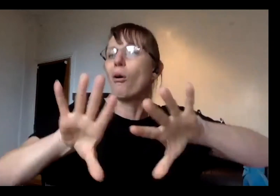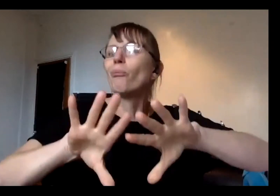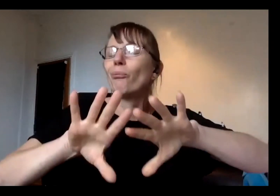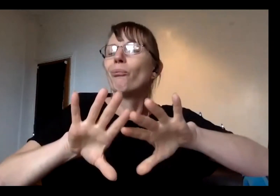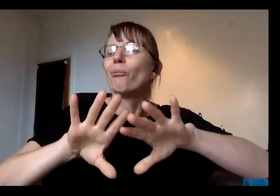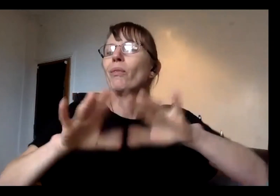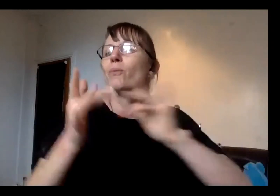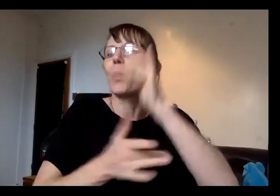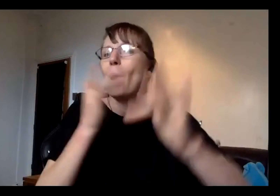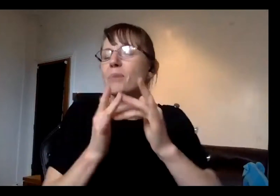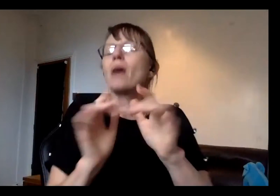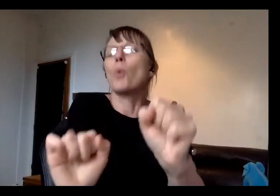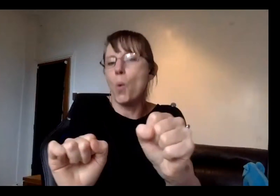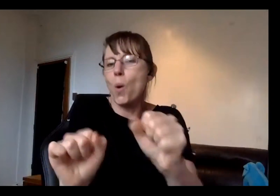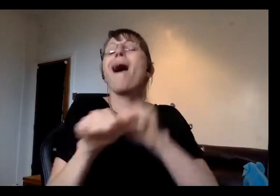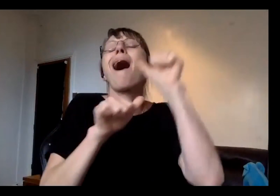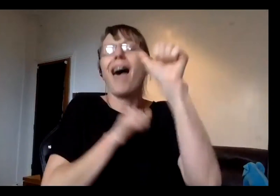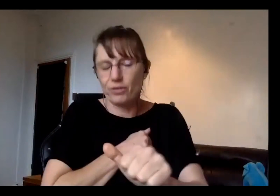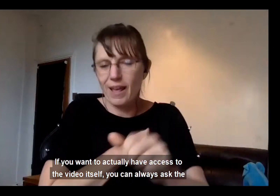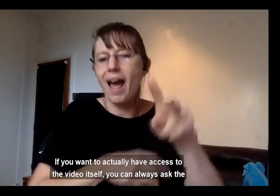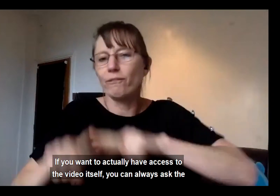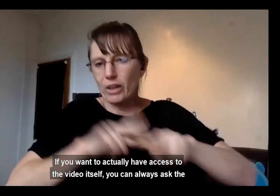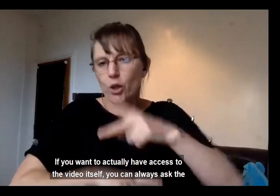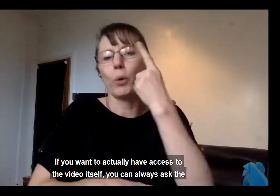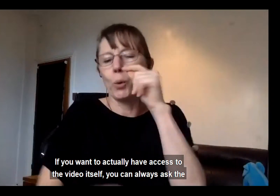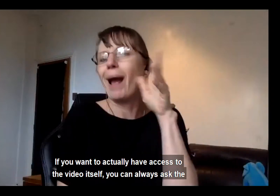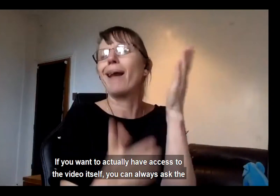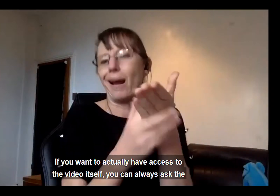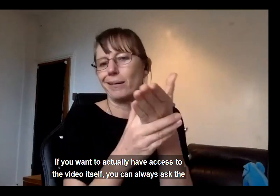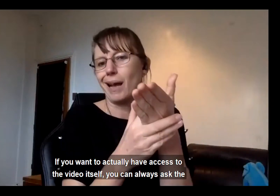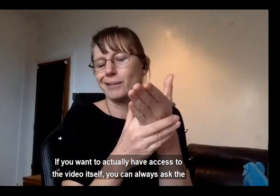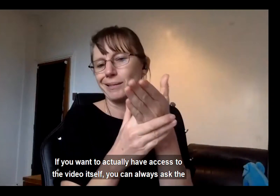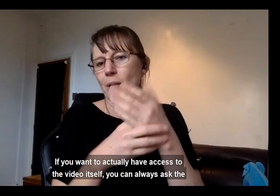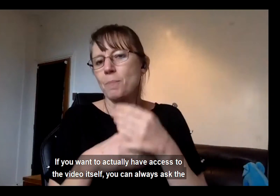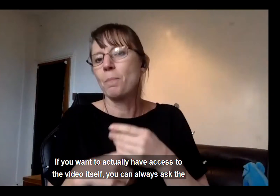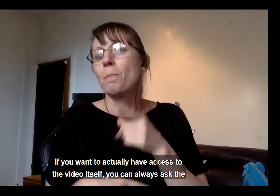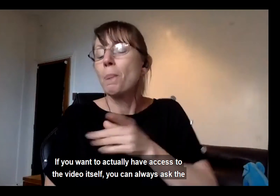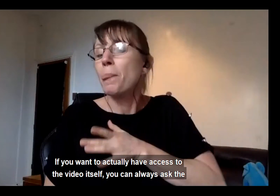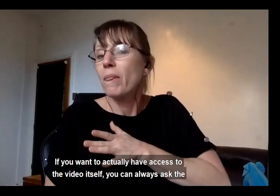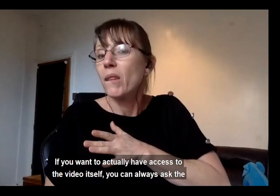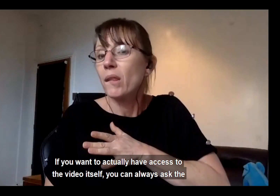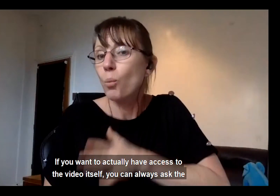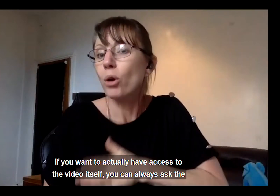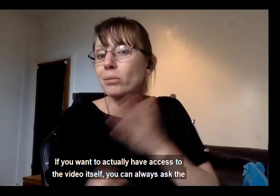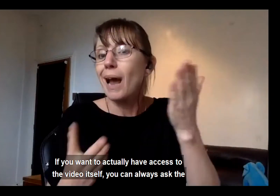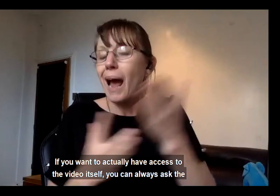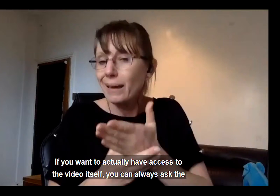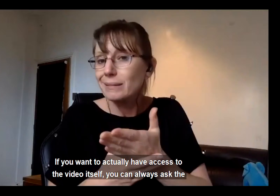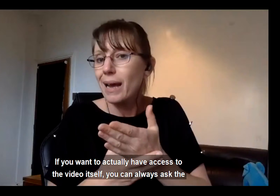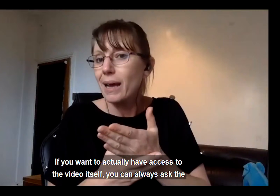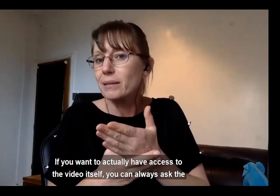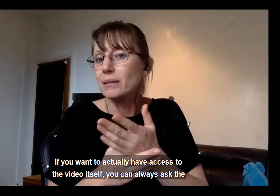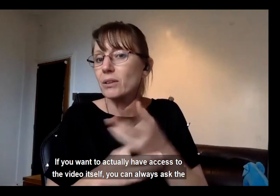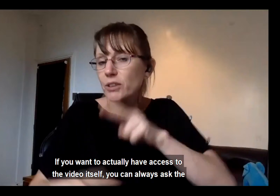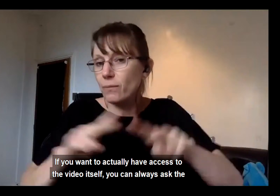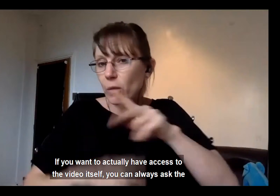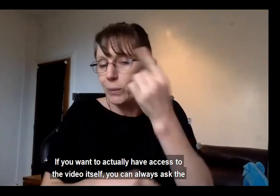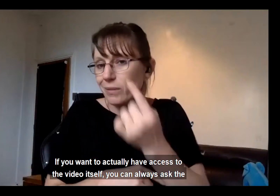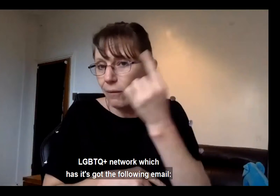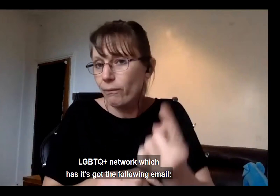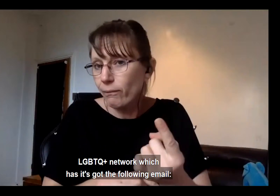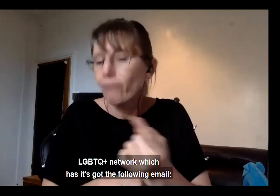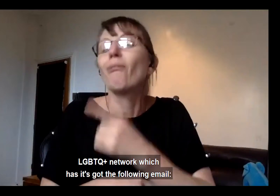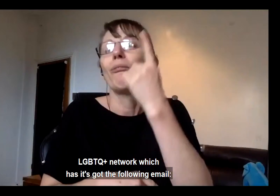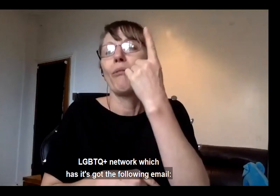then after that, the video will be available. If you want to actually have access to the video itself, you